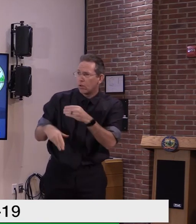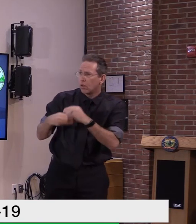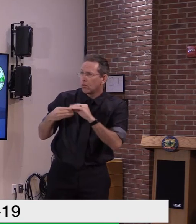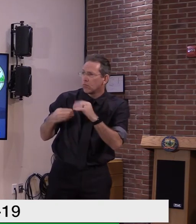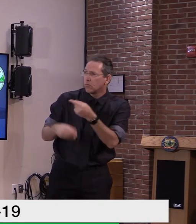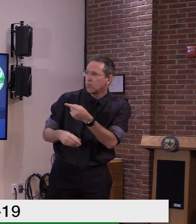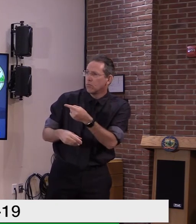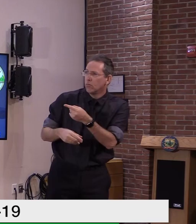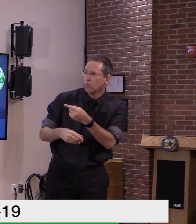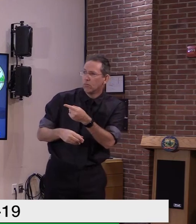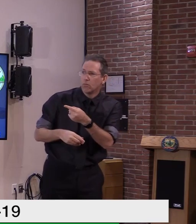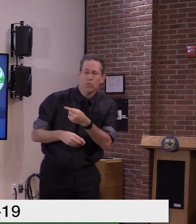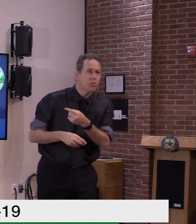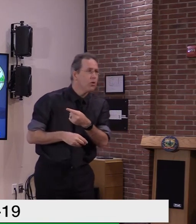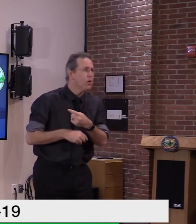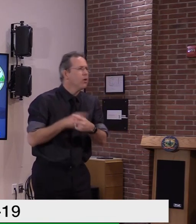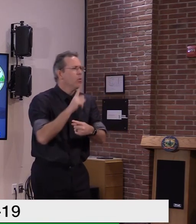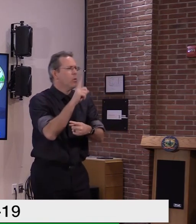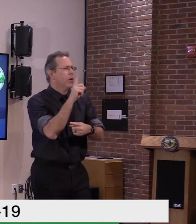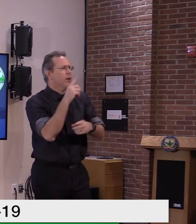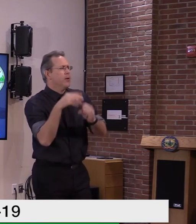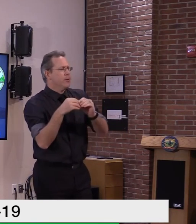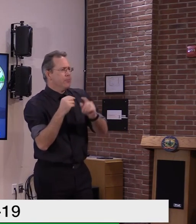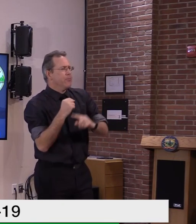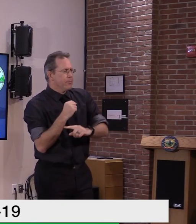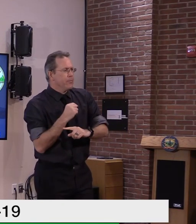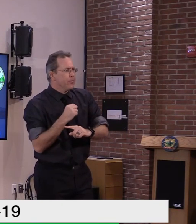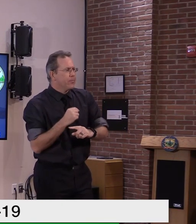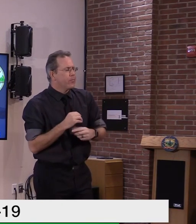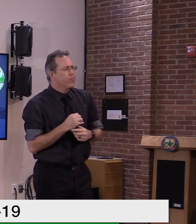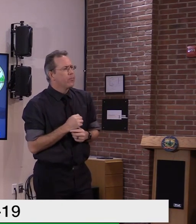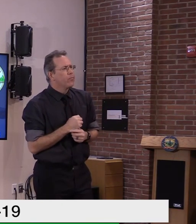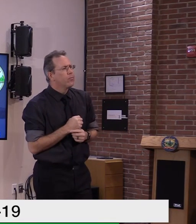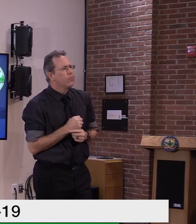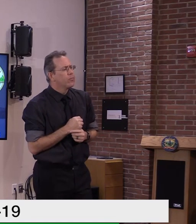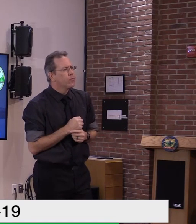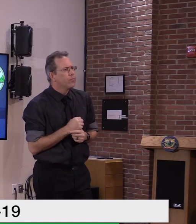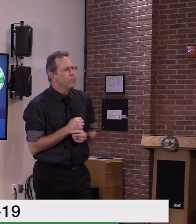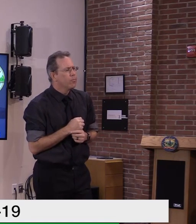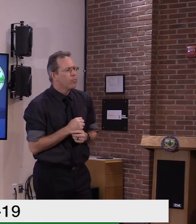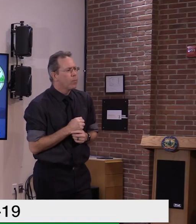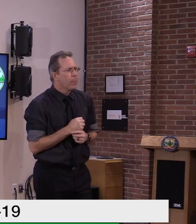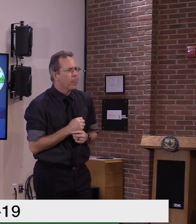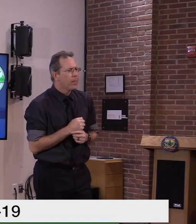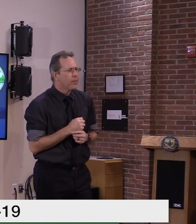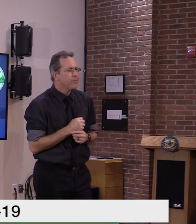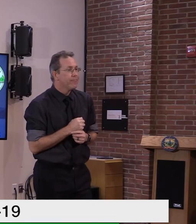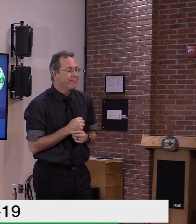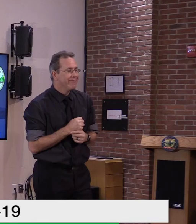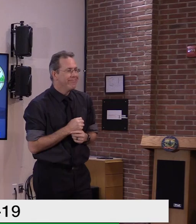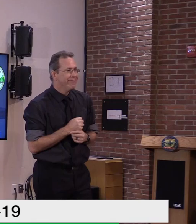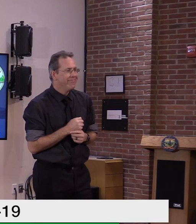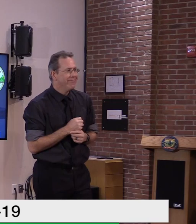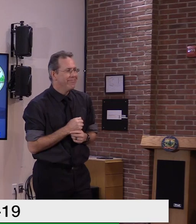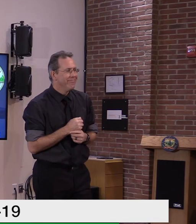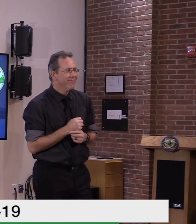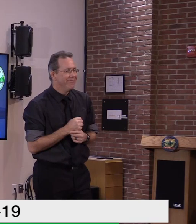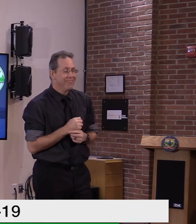Okay. And I'll let Dr. Levine just add some things to that, Greg. Okay, thank